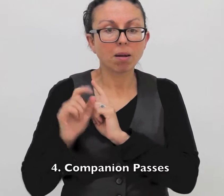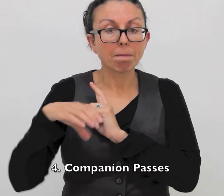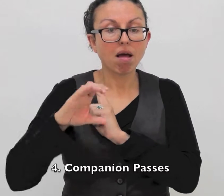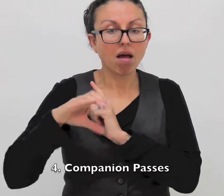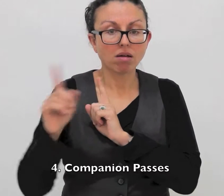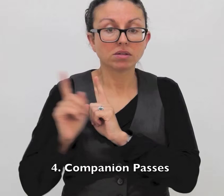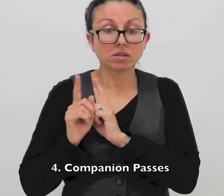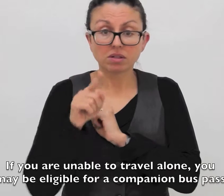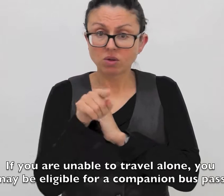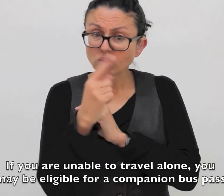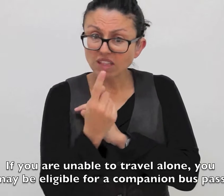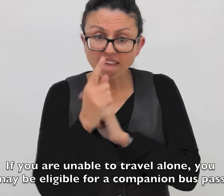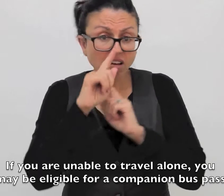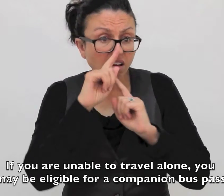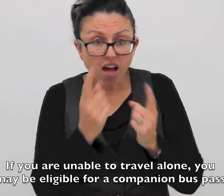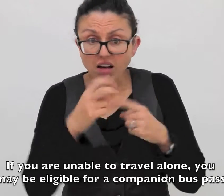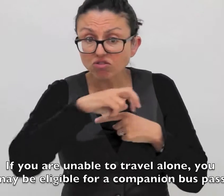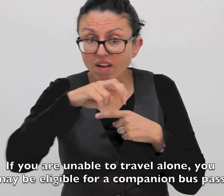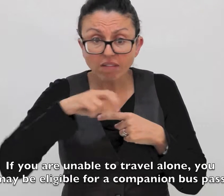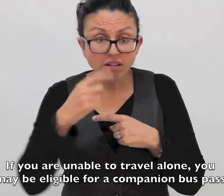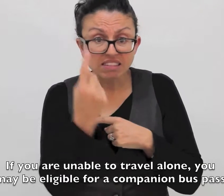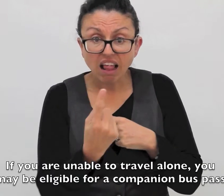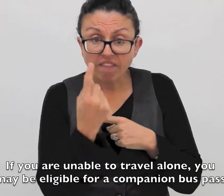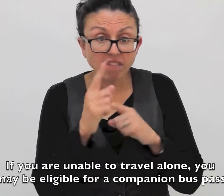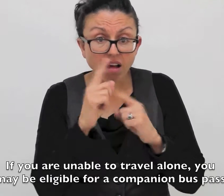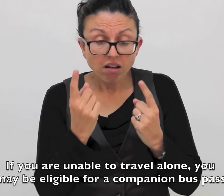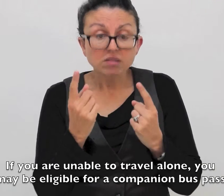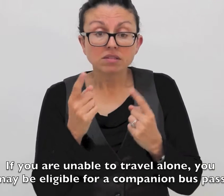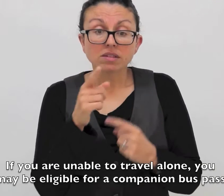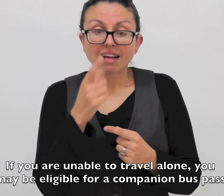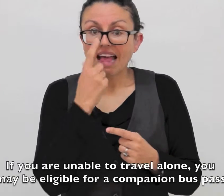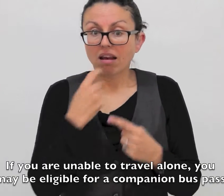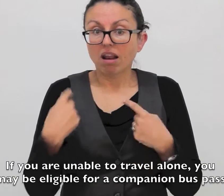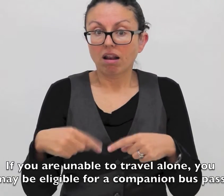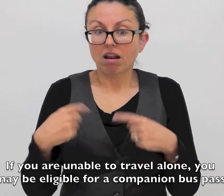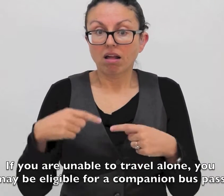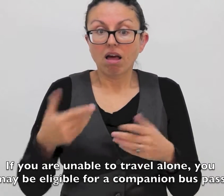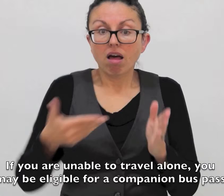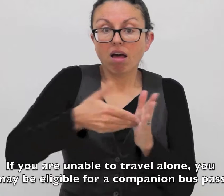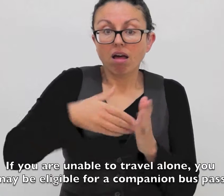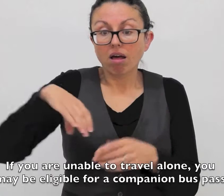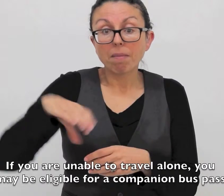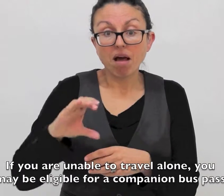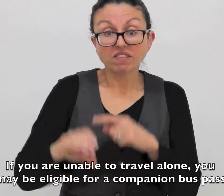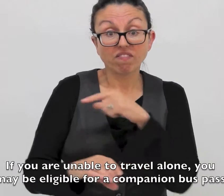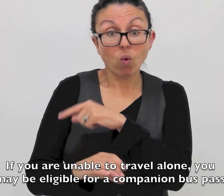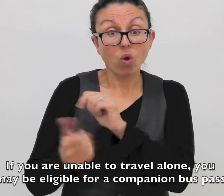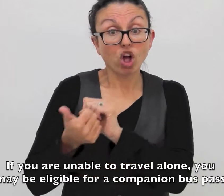4. Companion passes. You are unable to travel alone. You may be eligible for a companion bus